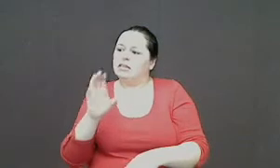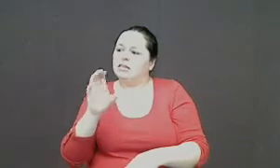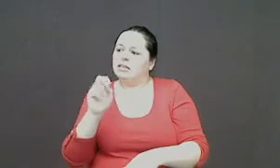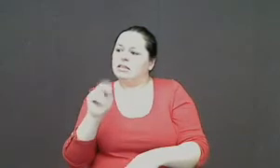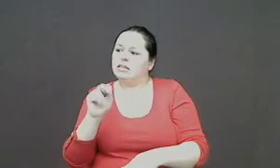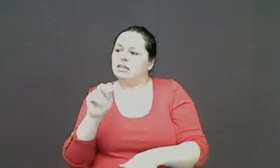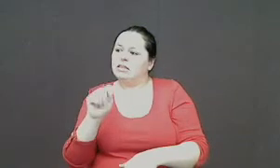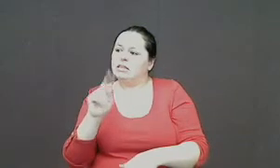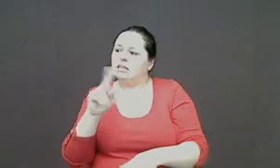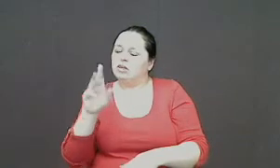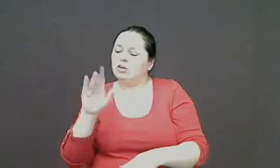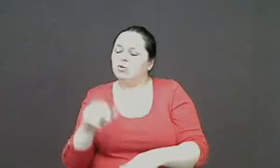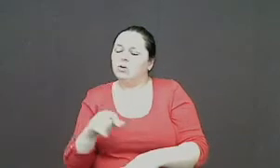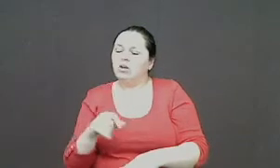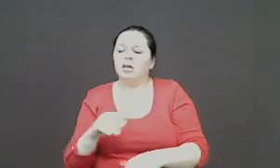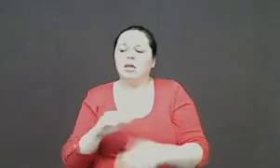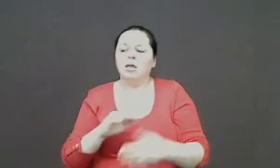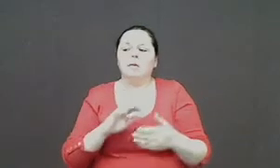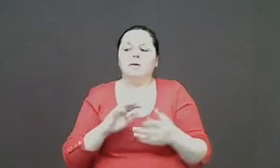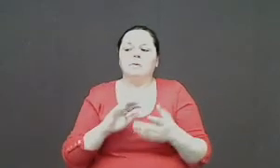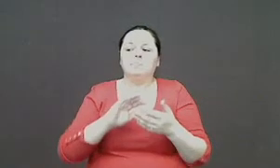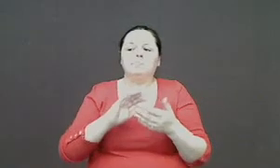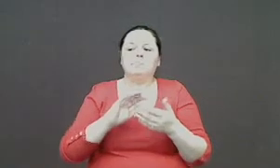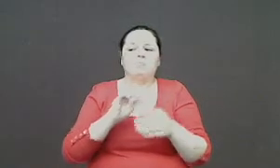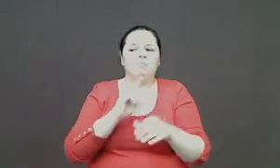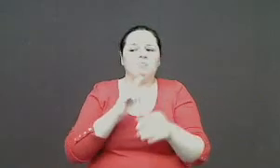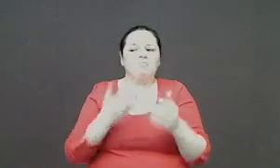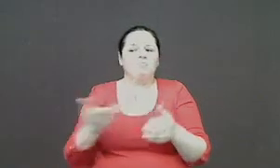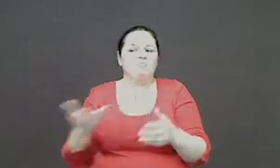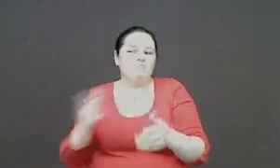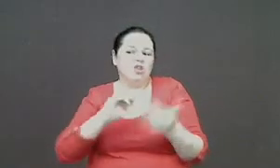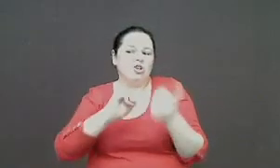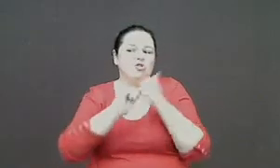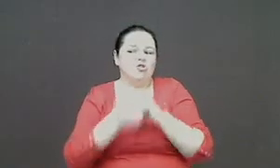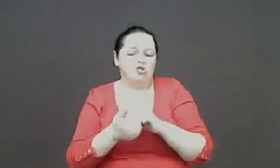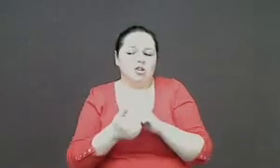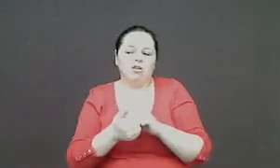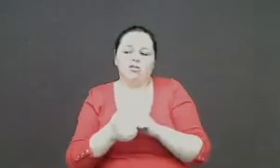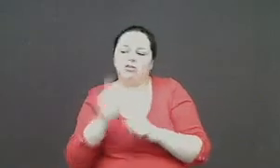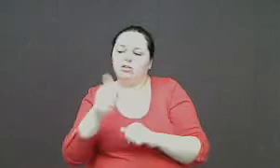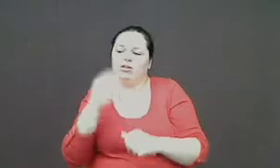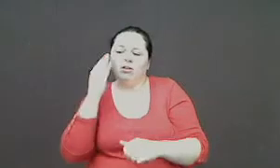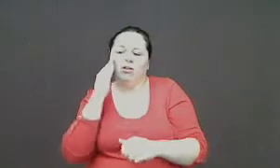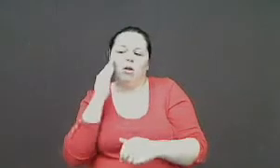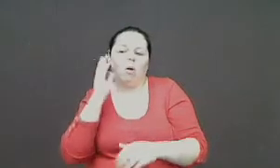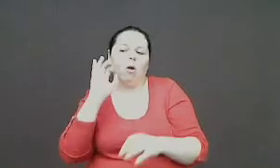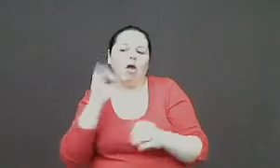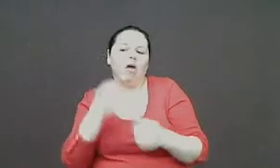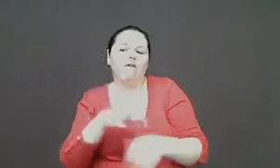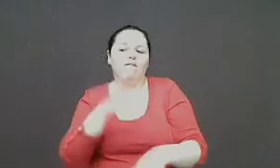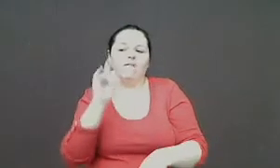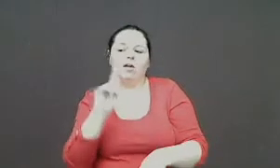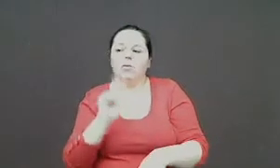necessary to develop a more precise way of locating where people were on the Earth's